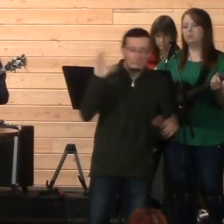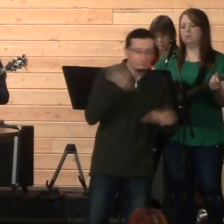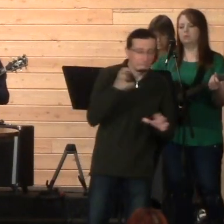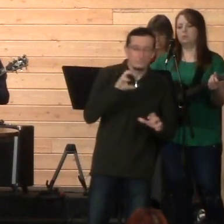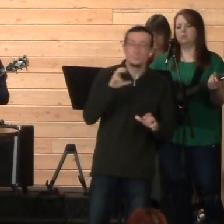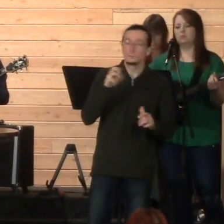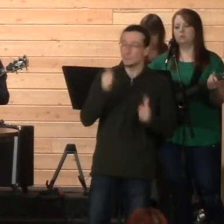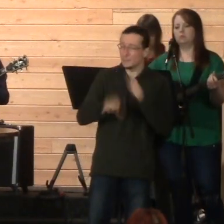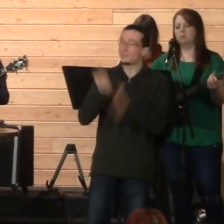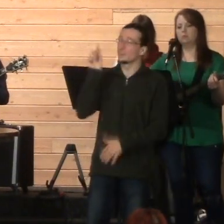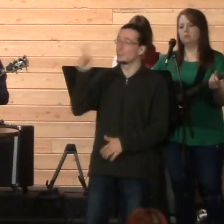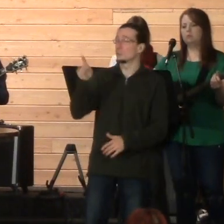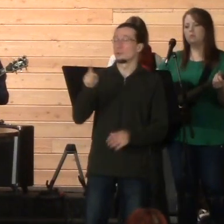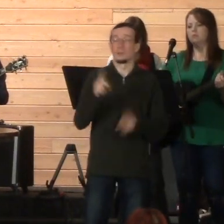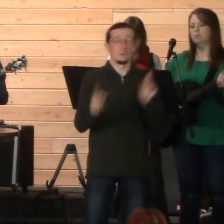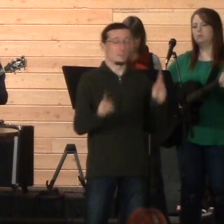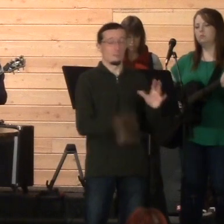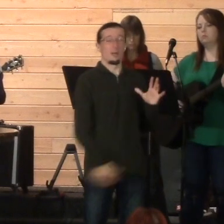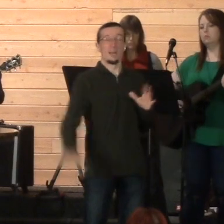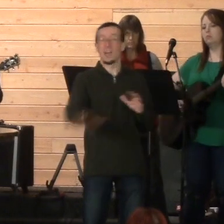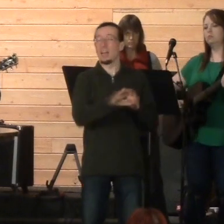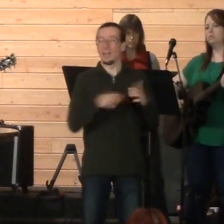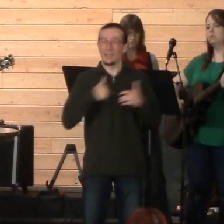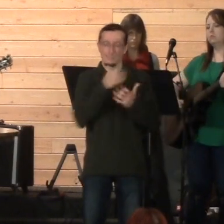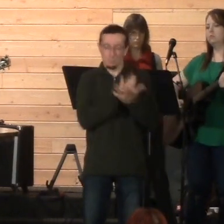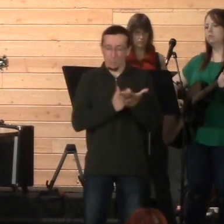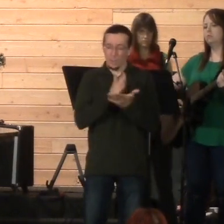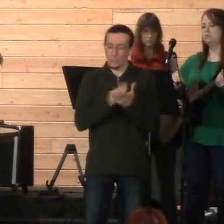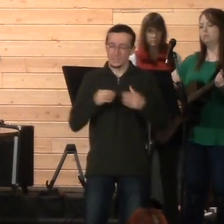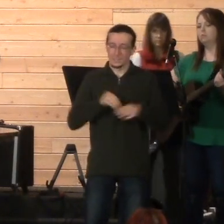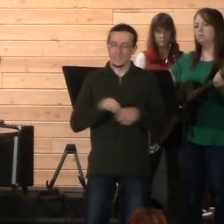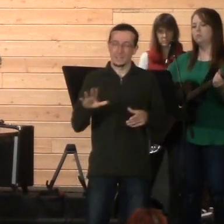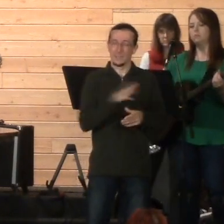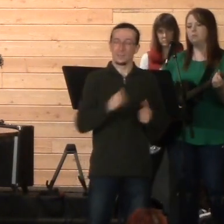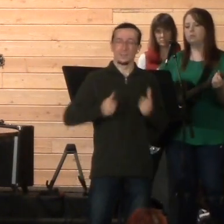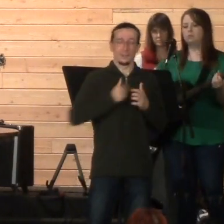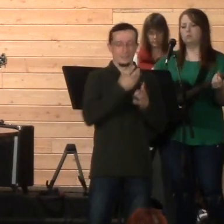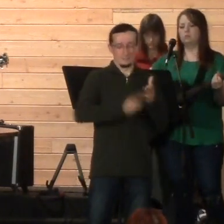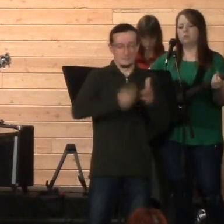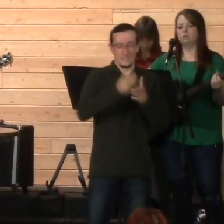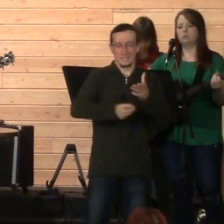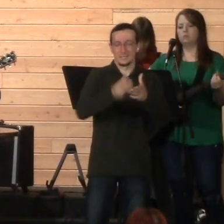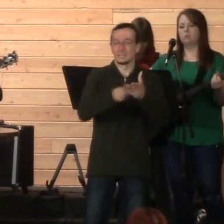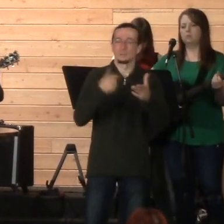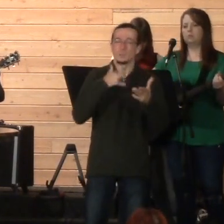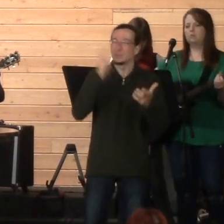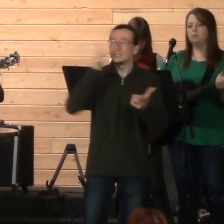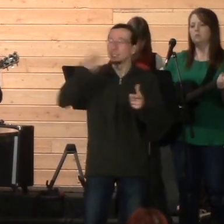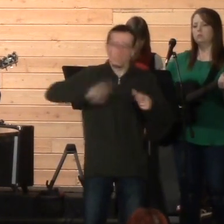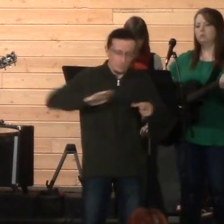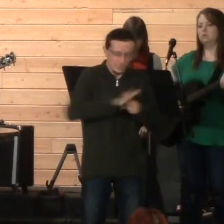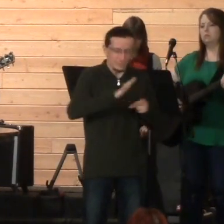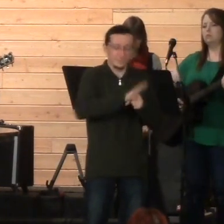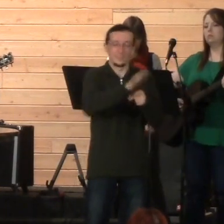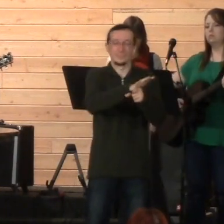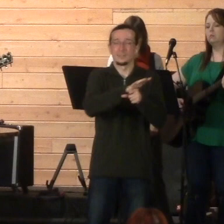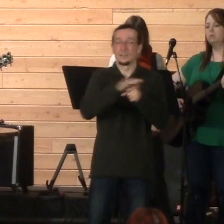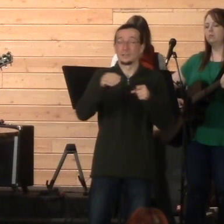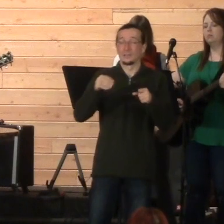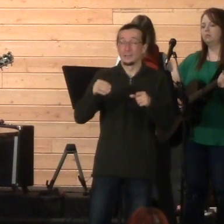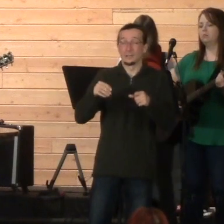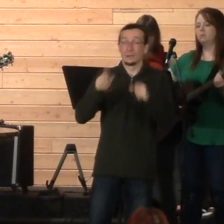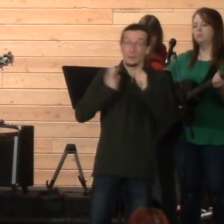People are missing the pieces, God, and we want to see you coloring those missing pieces, and we want to ultimately see